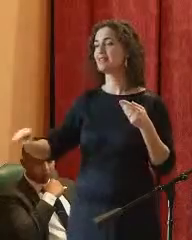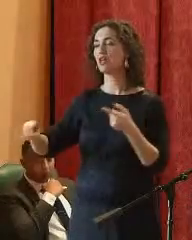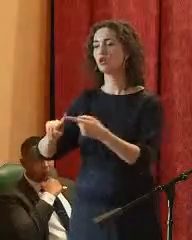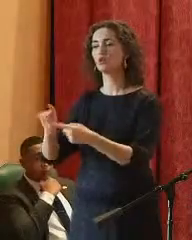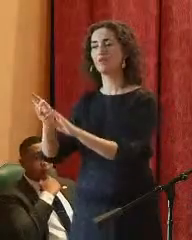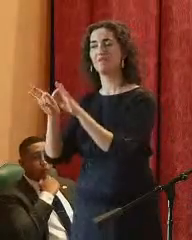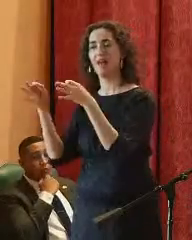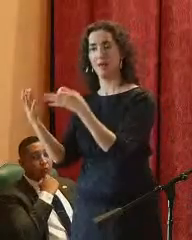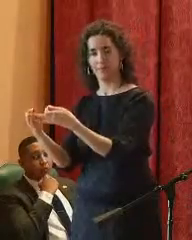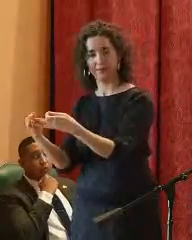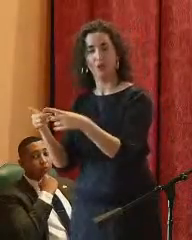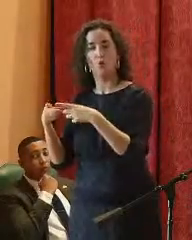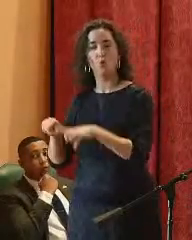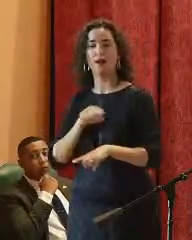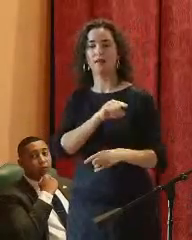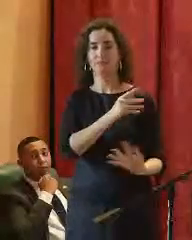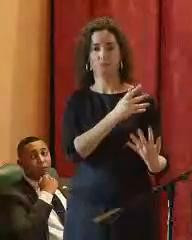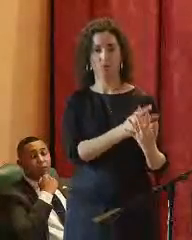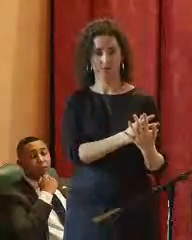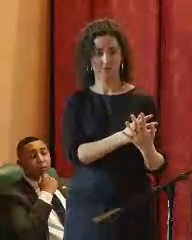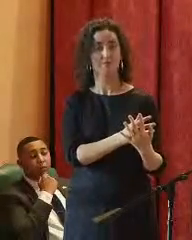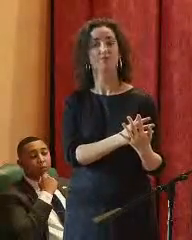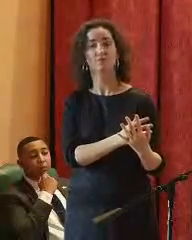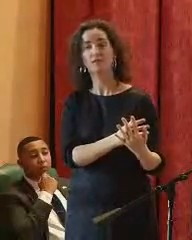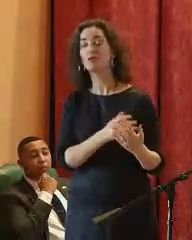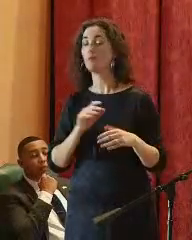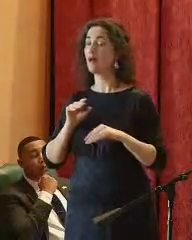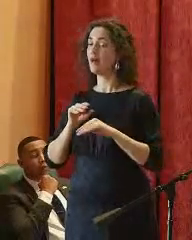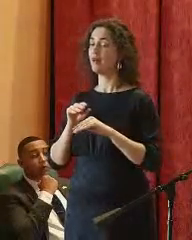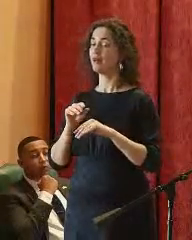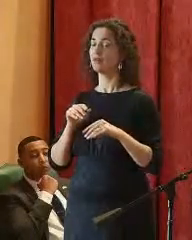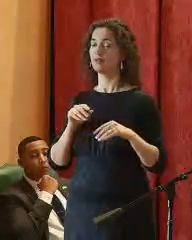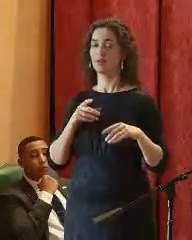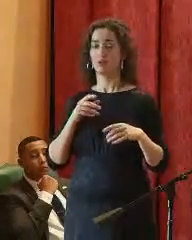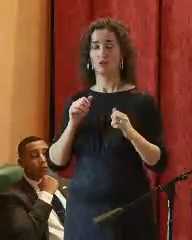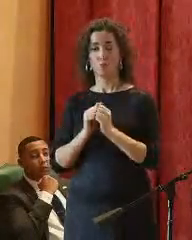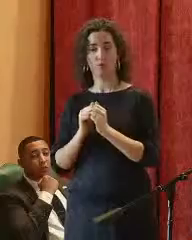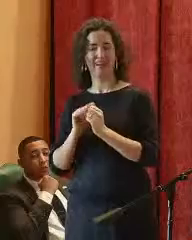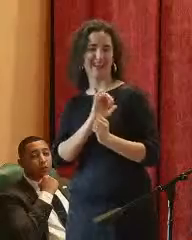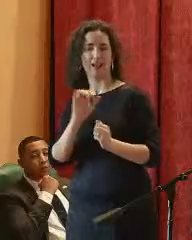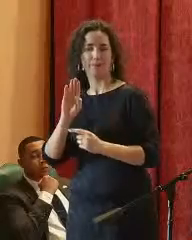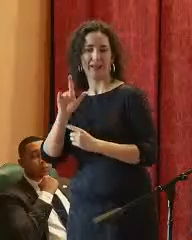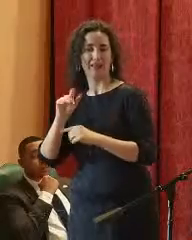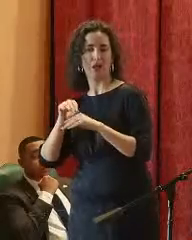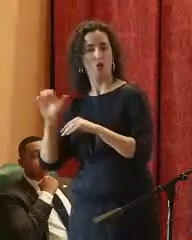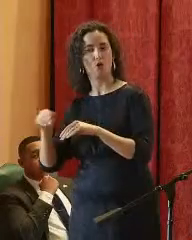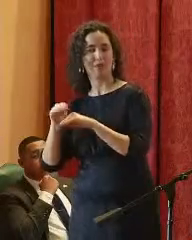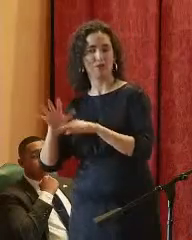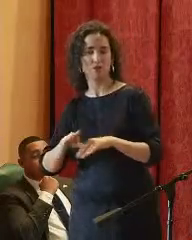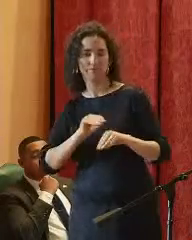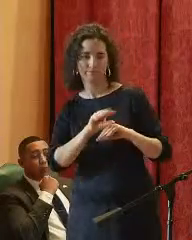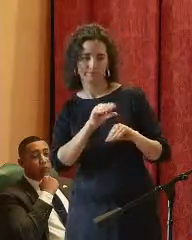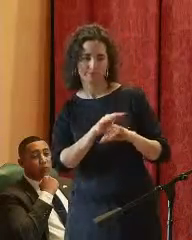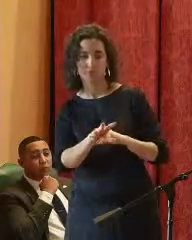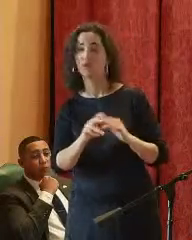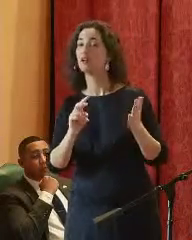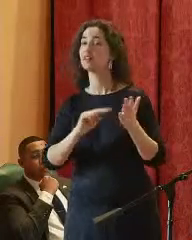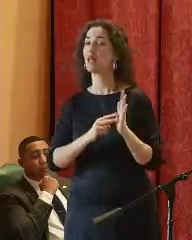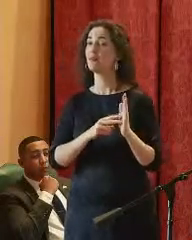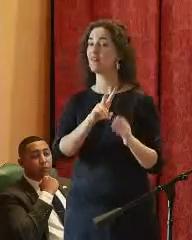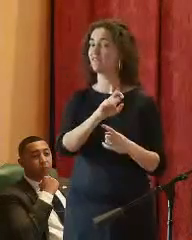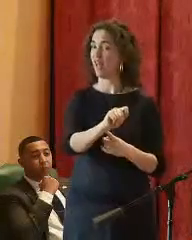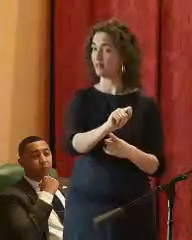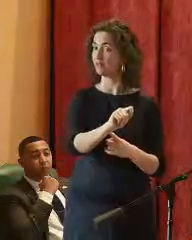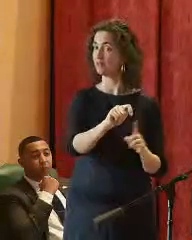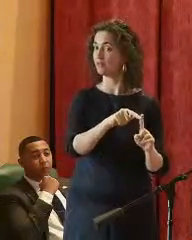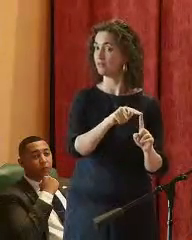family during the time they're incarcerated with the help of a counselor like Billy. And this keeps the veteran from incurring a large debt